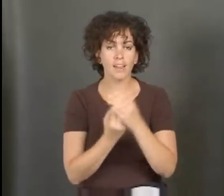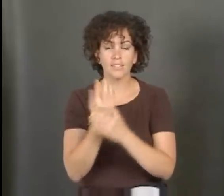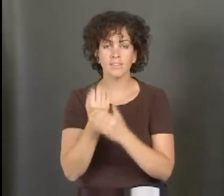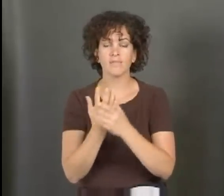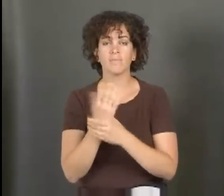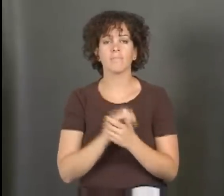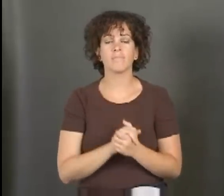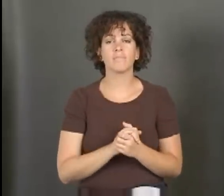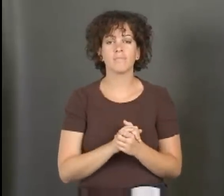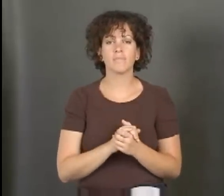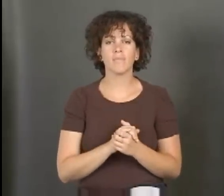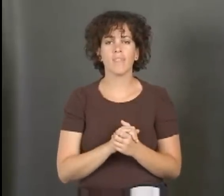Plants.